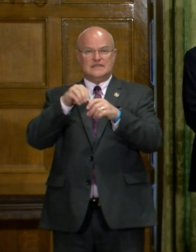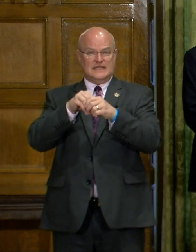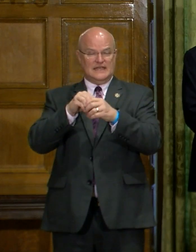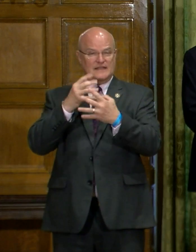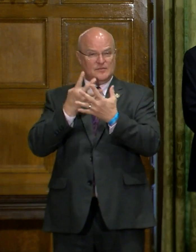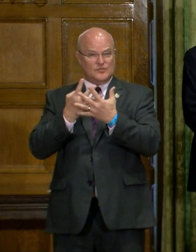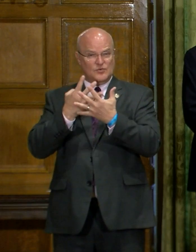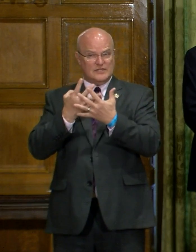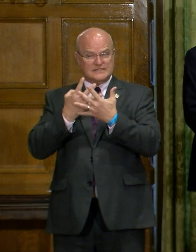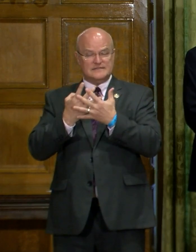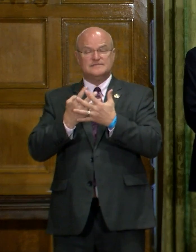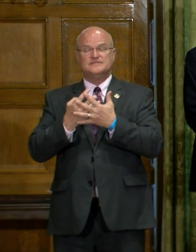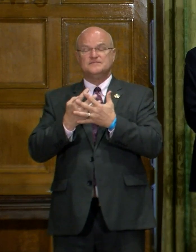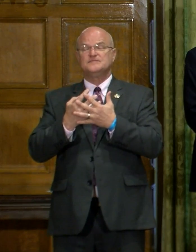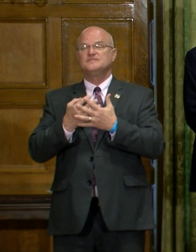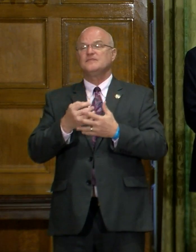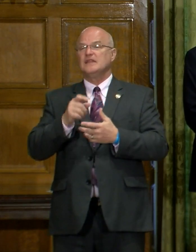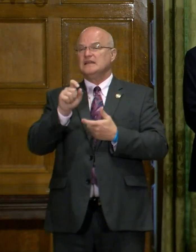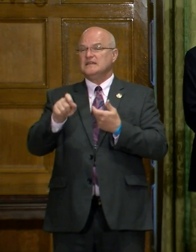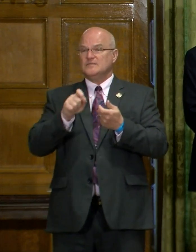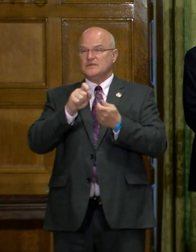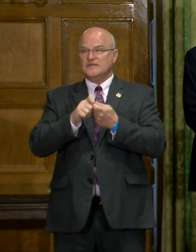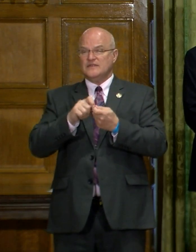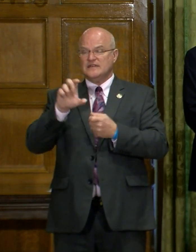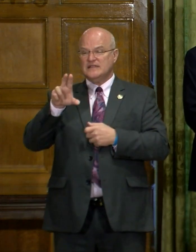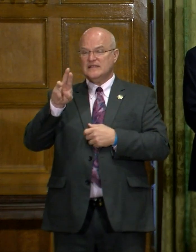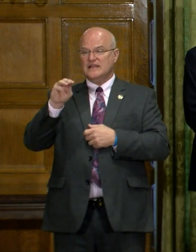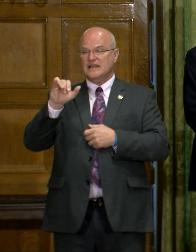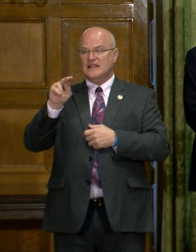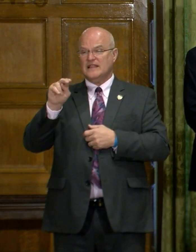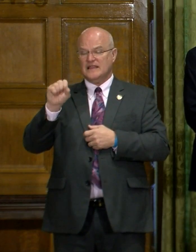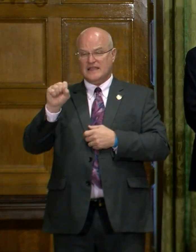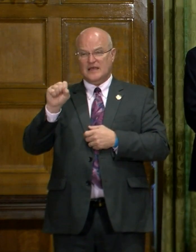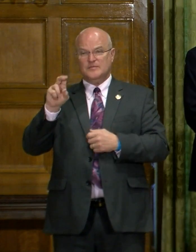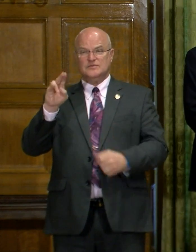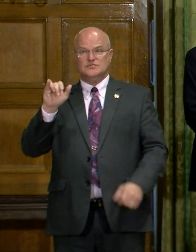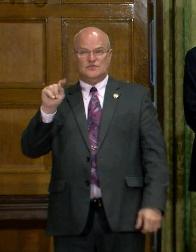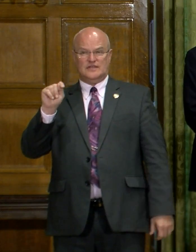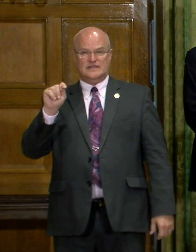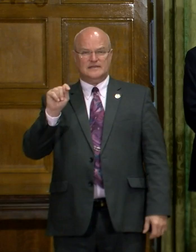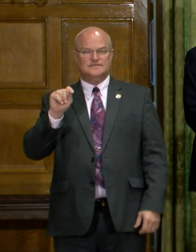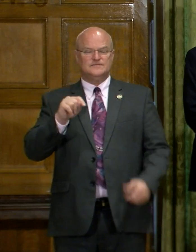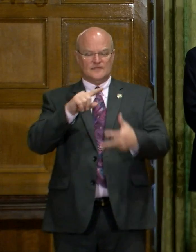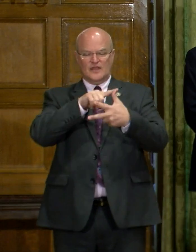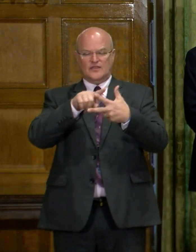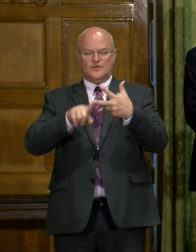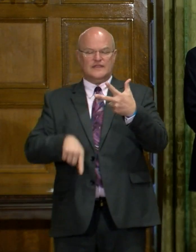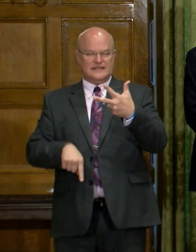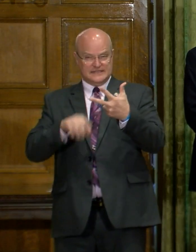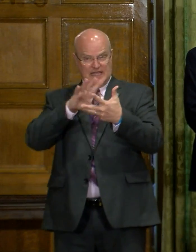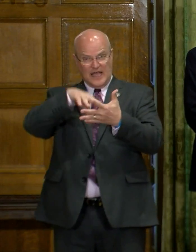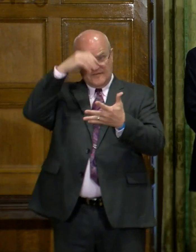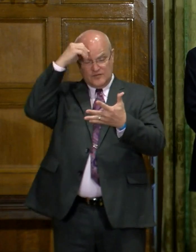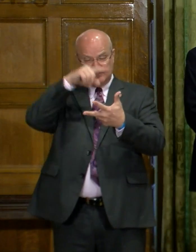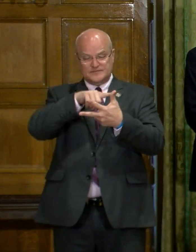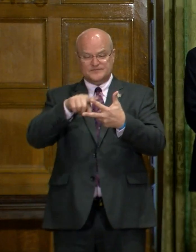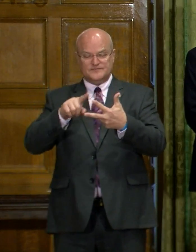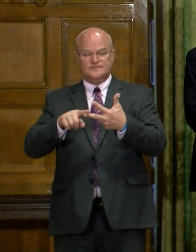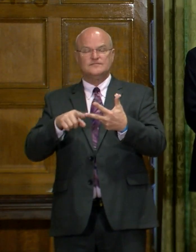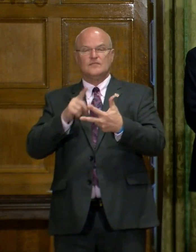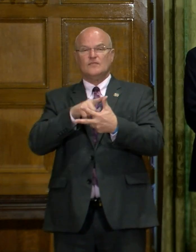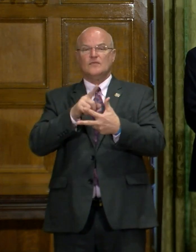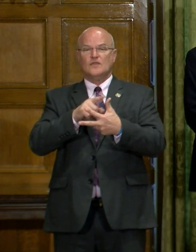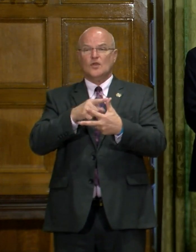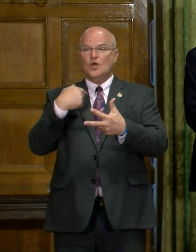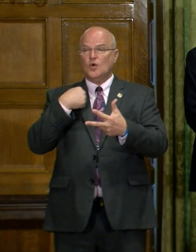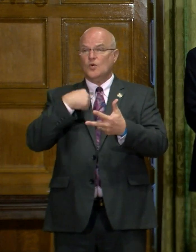our correctional system, specifically at the Cummins unit? And three major lessons that I've learned from that.